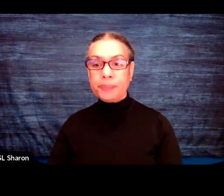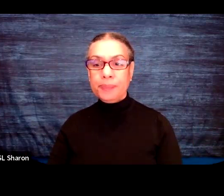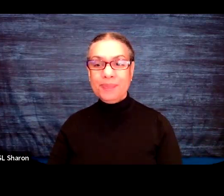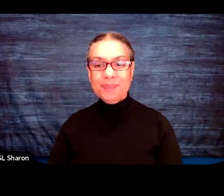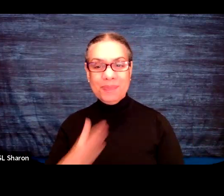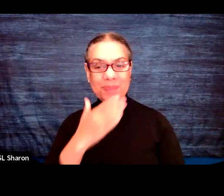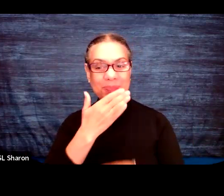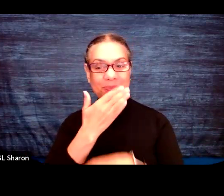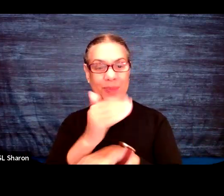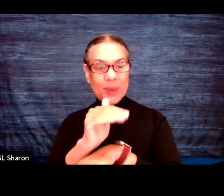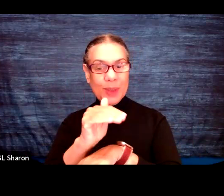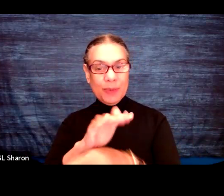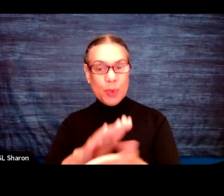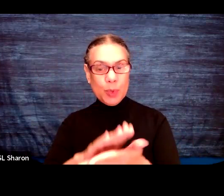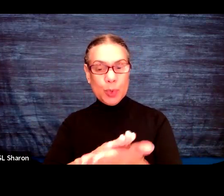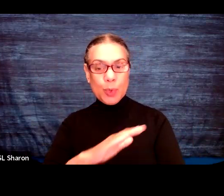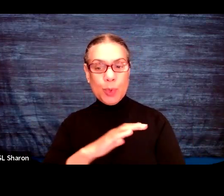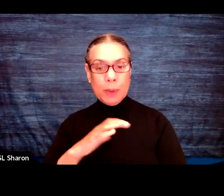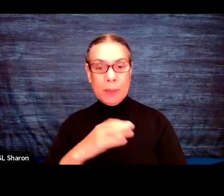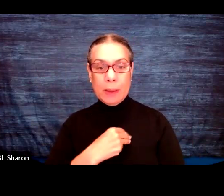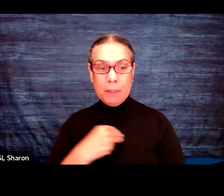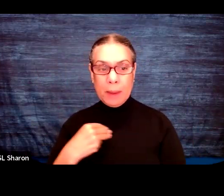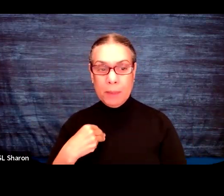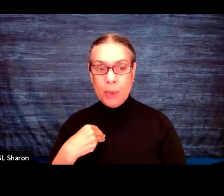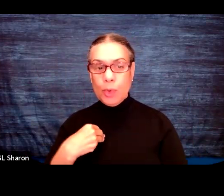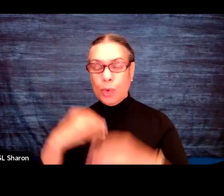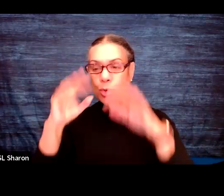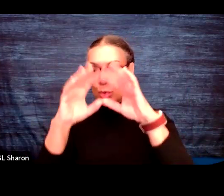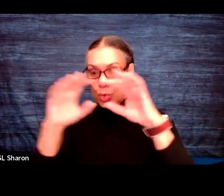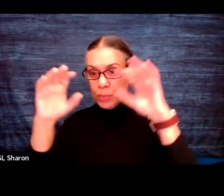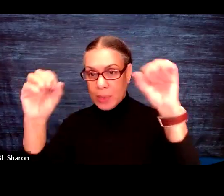Good evening, school committee members and superintendent.